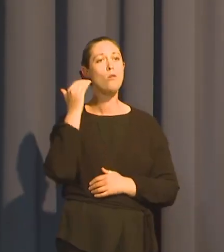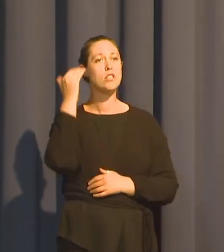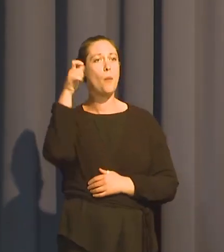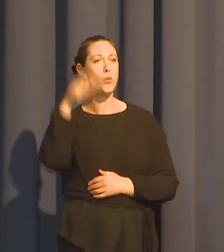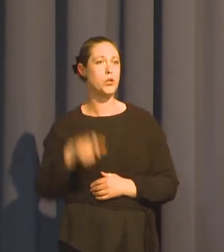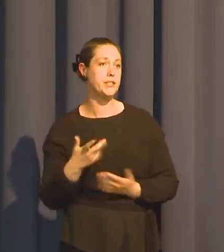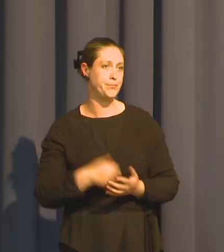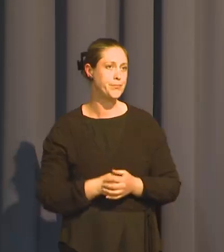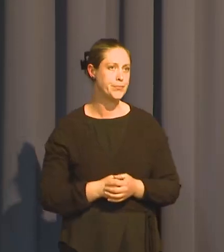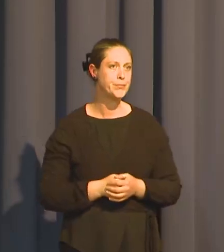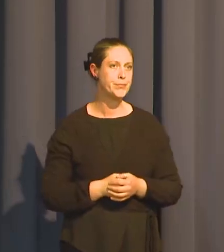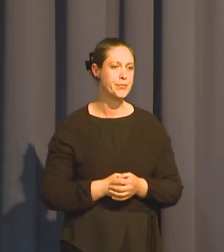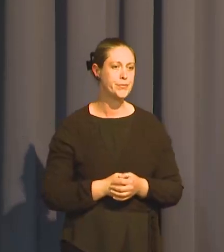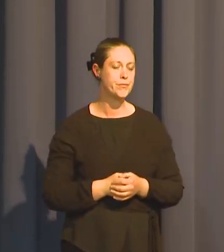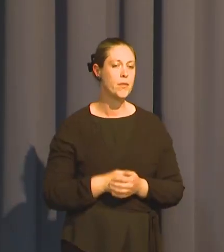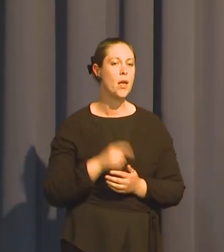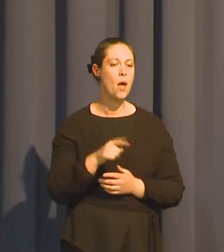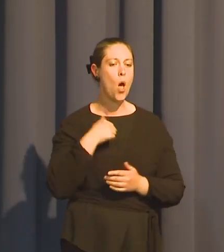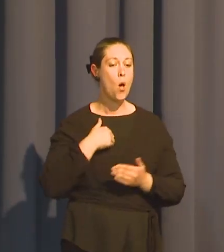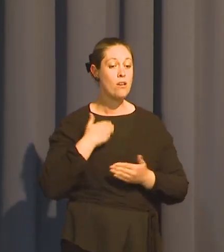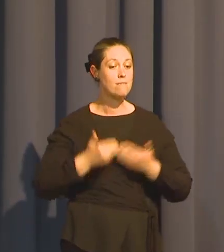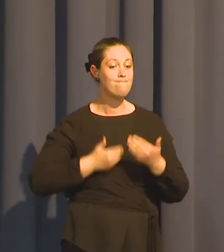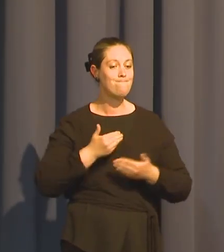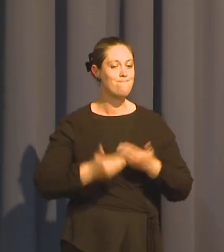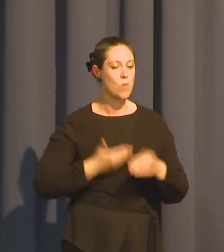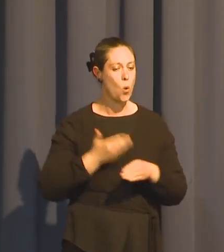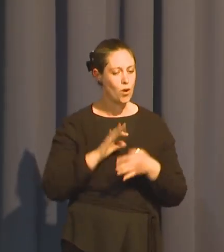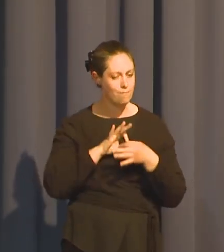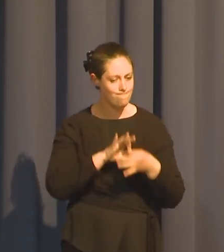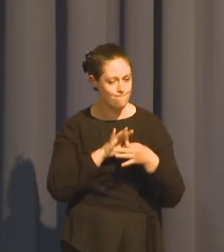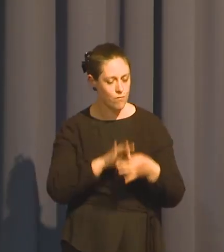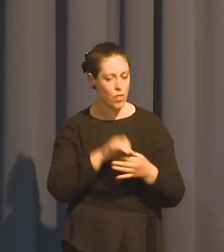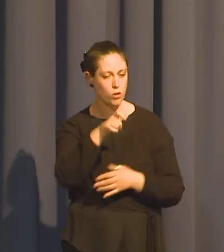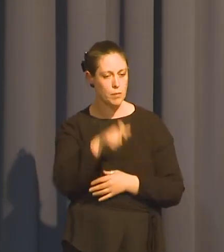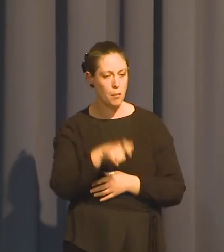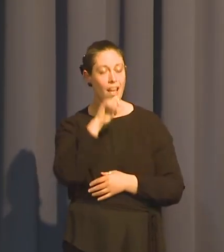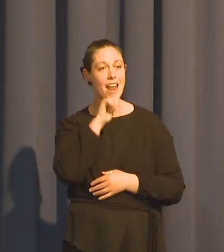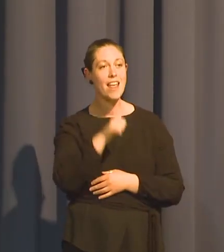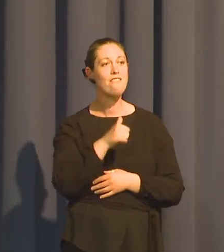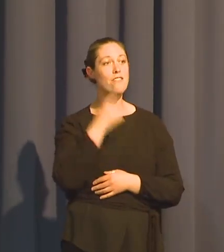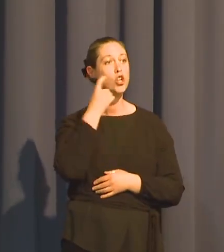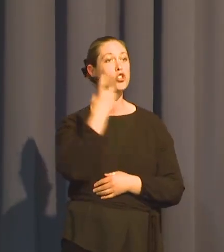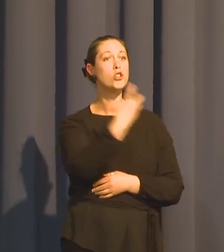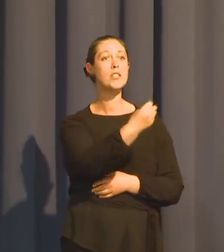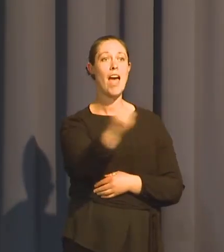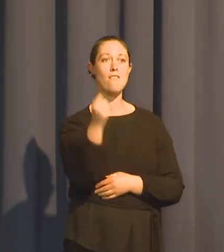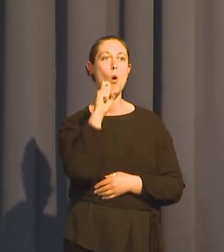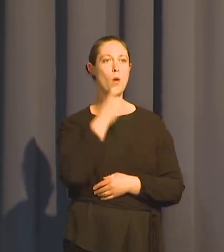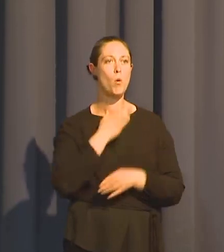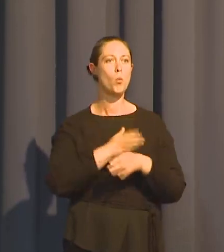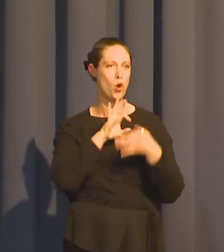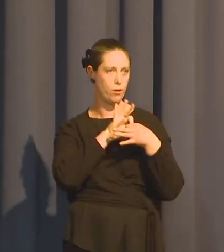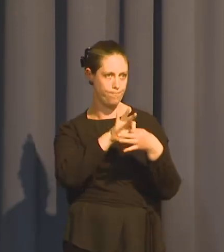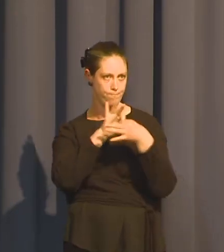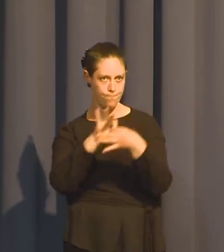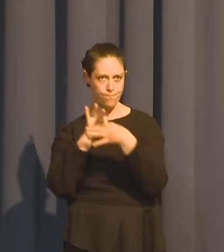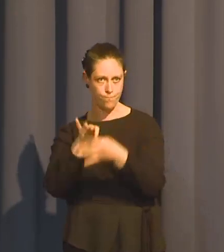continue looking and working with these people, and especially if anyone has concerns, we'll be working with you.